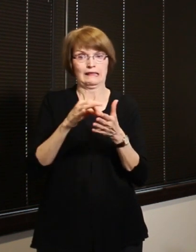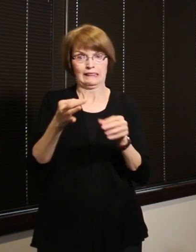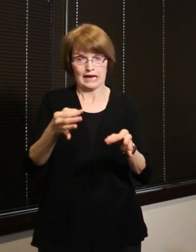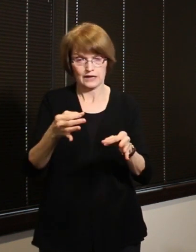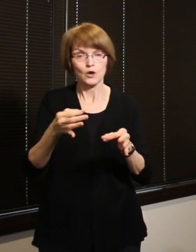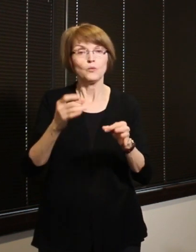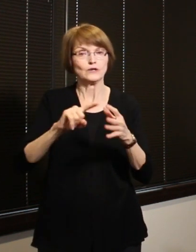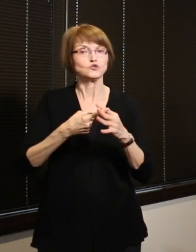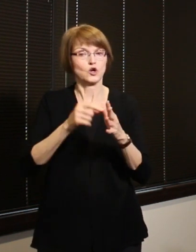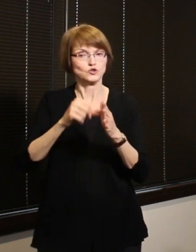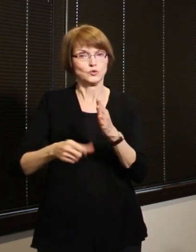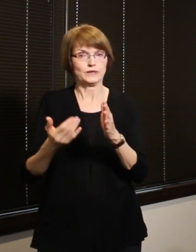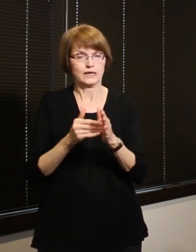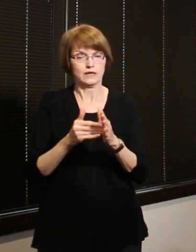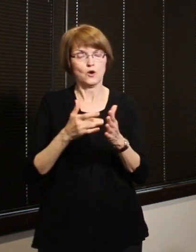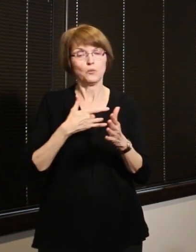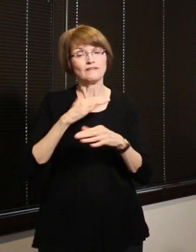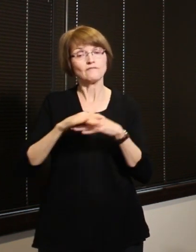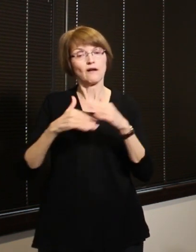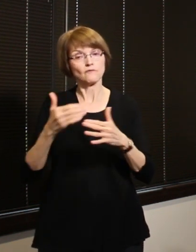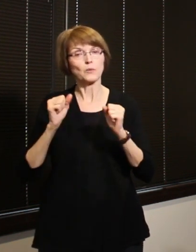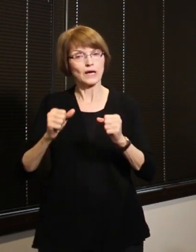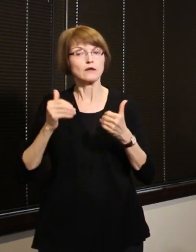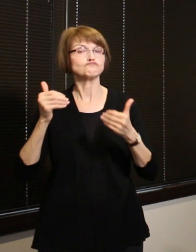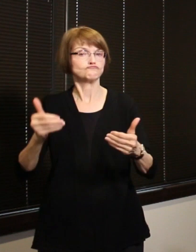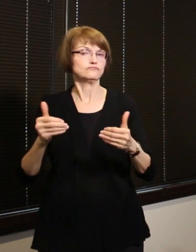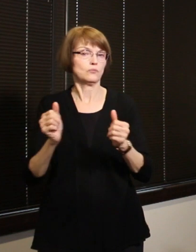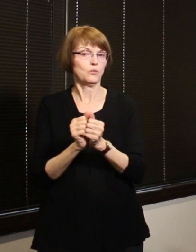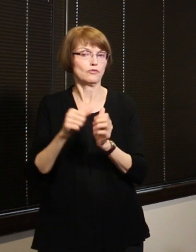feel comfortable that we're in a good spot right now.